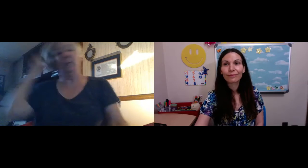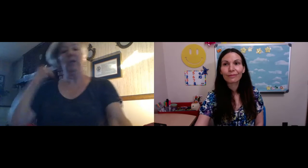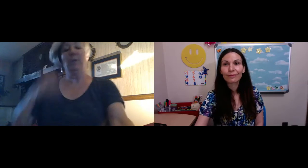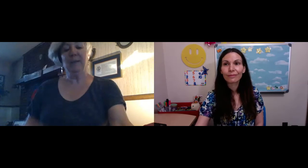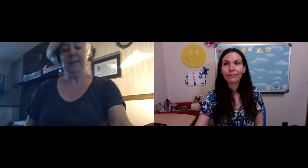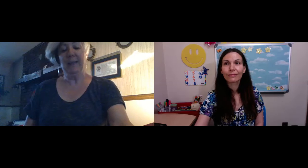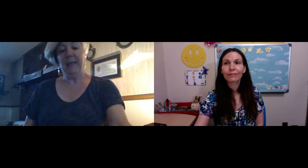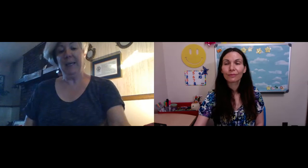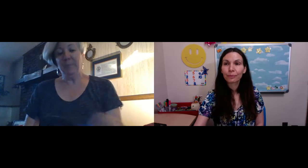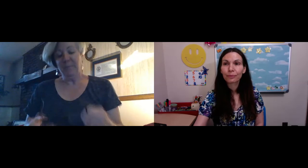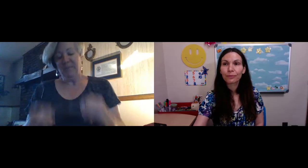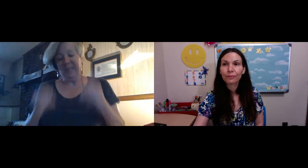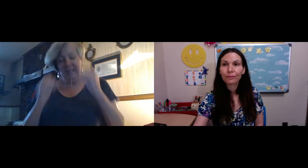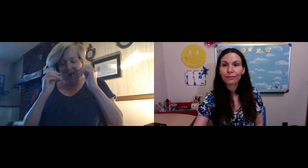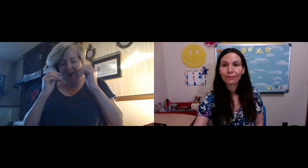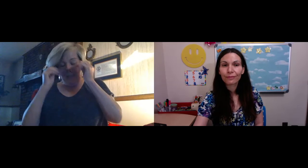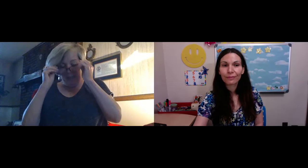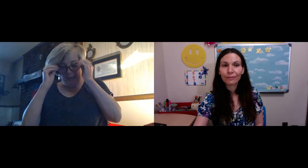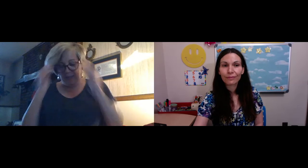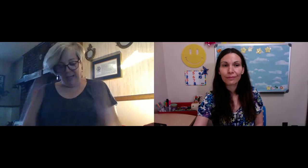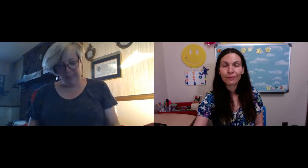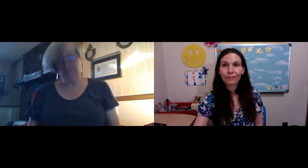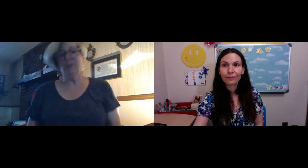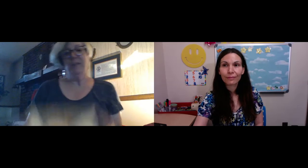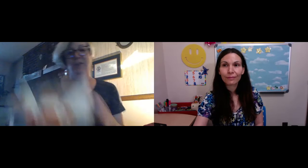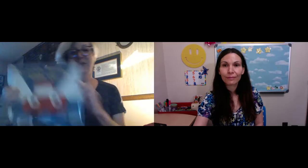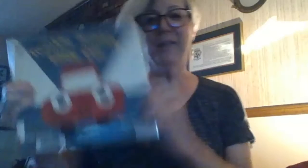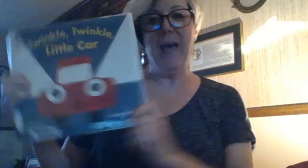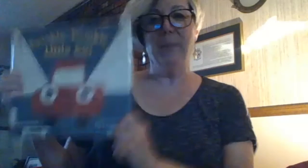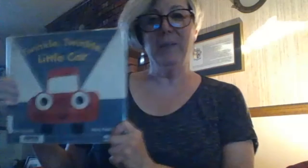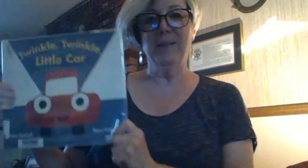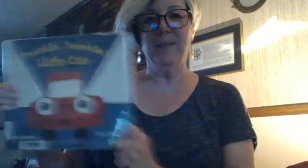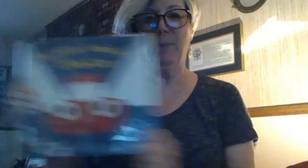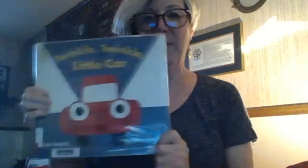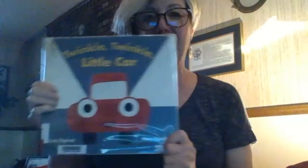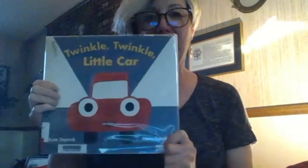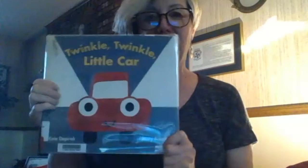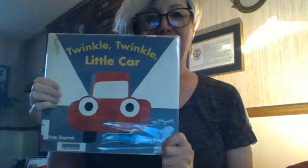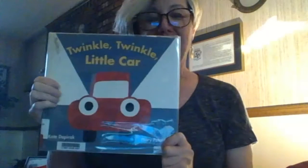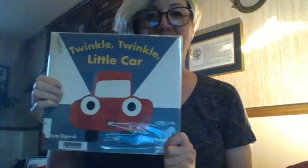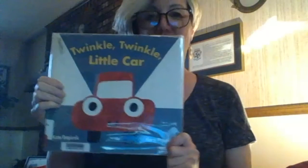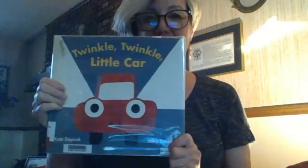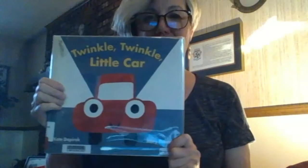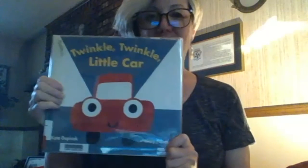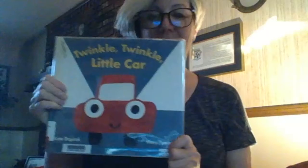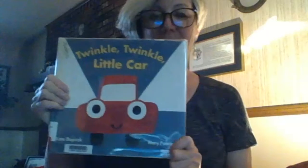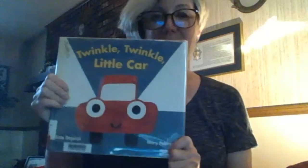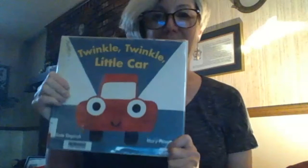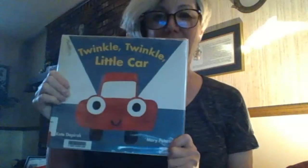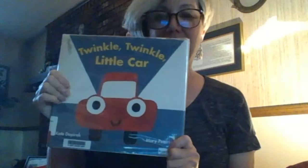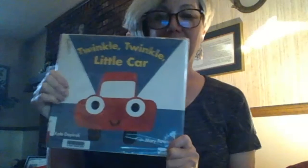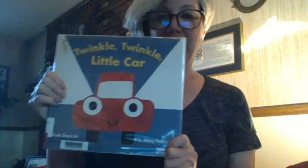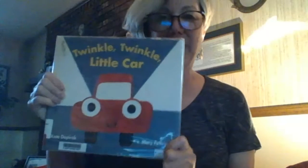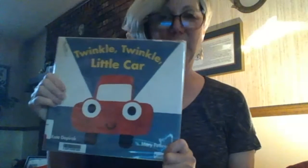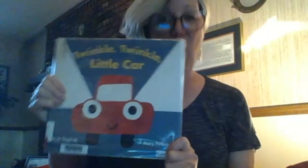going to read our book today. And the title just happens to be Twinkle,